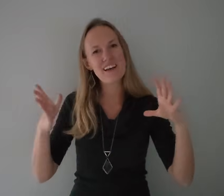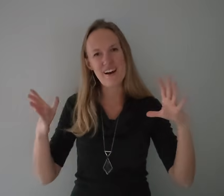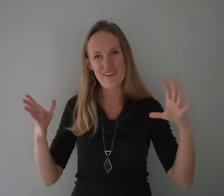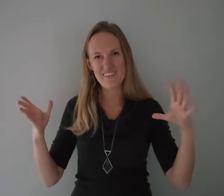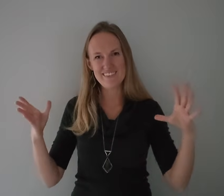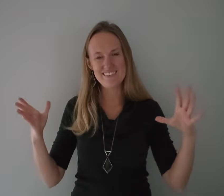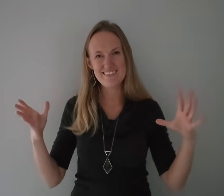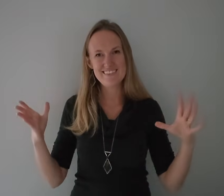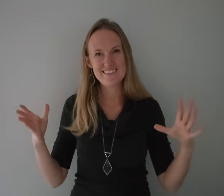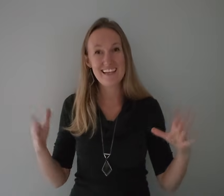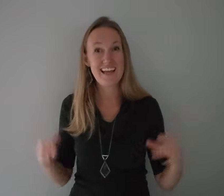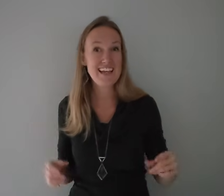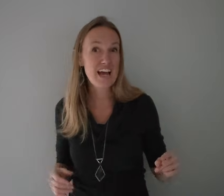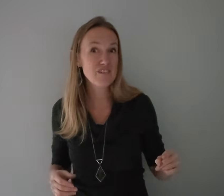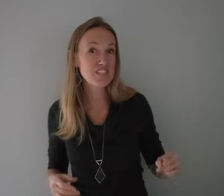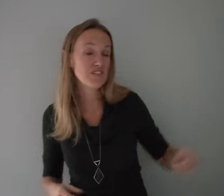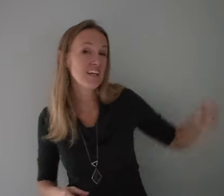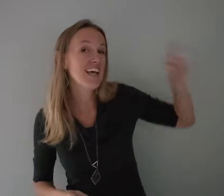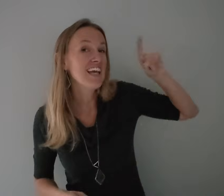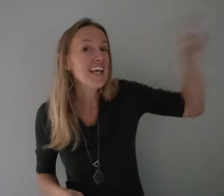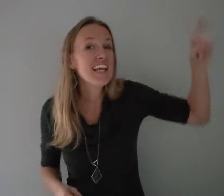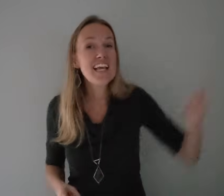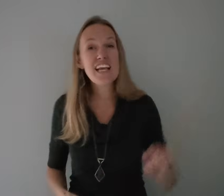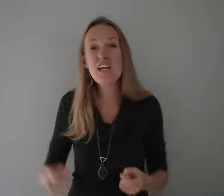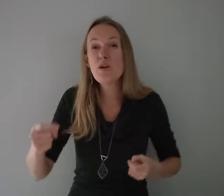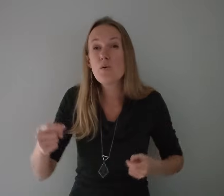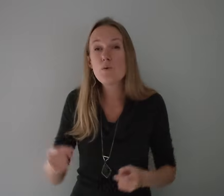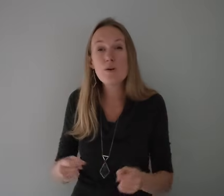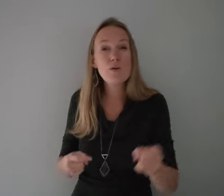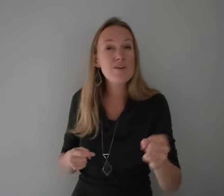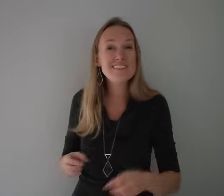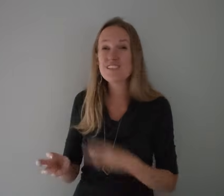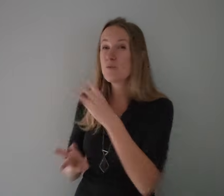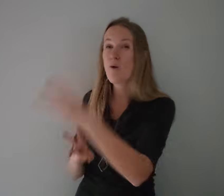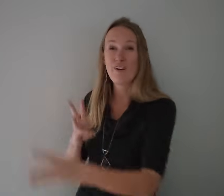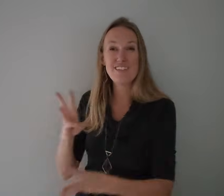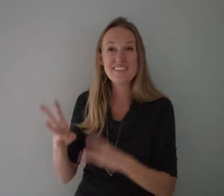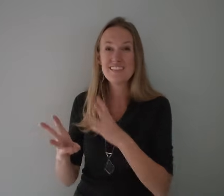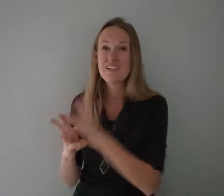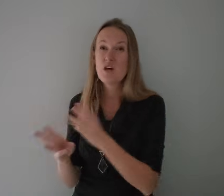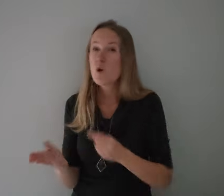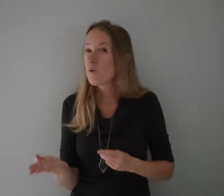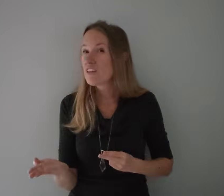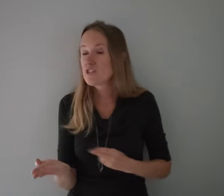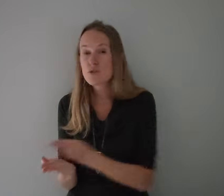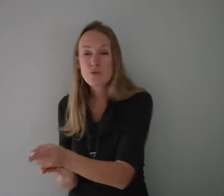go. Okay, now verse 3, he rules the world with